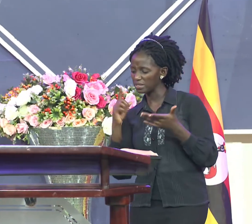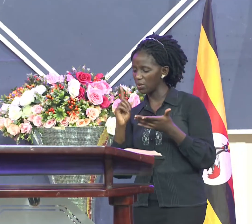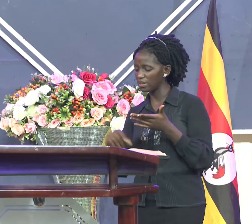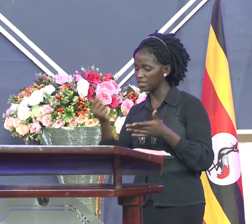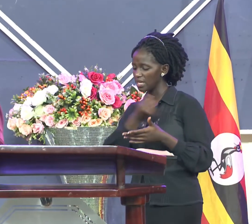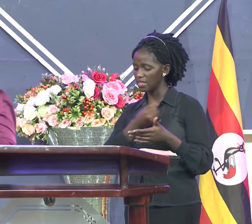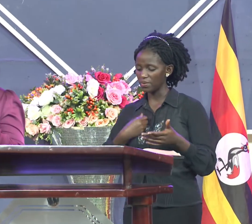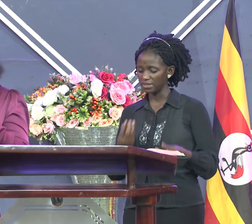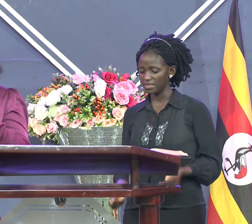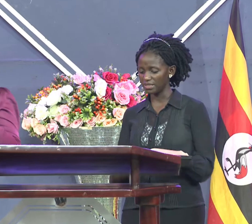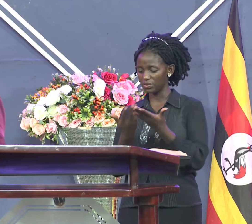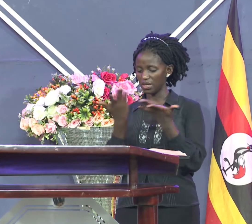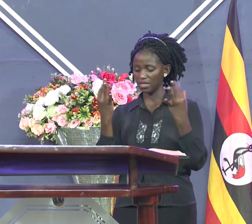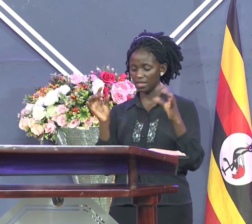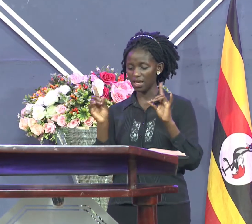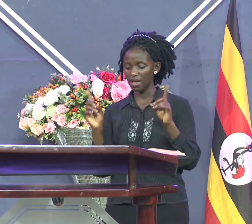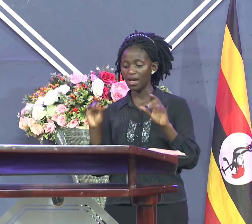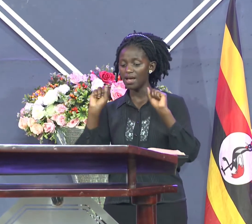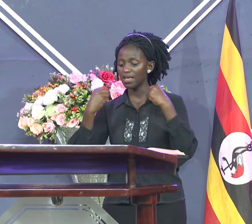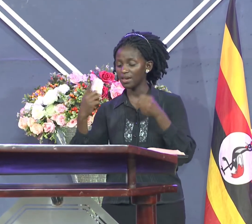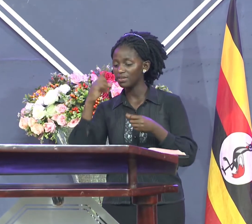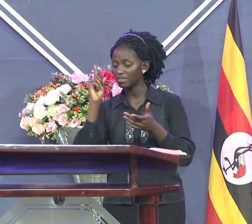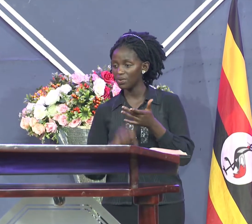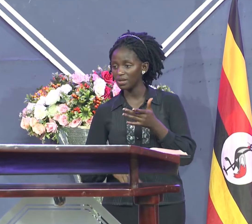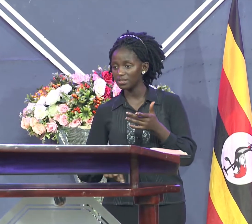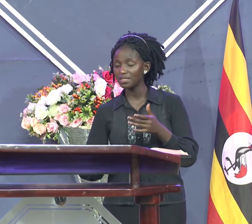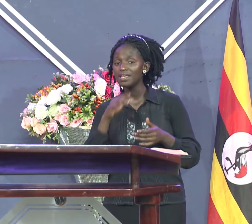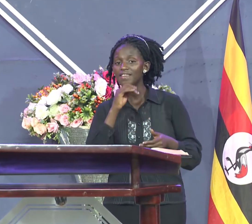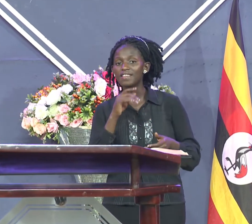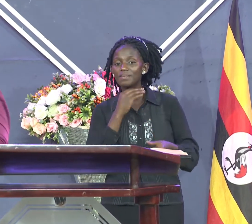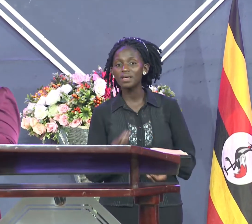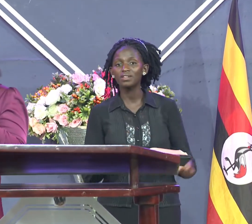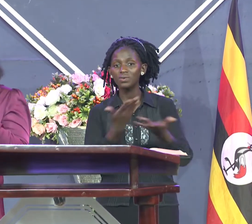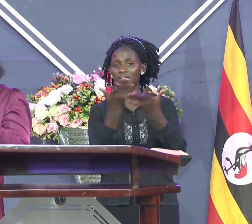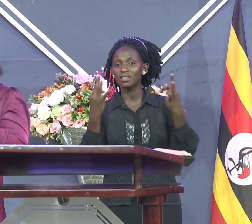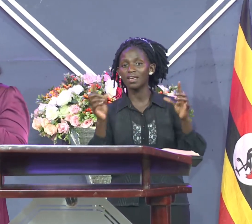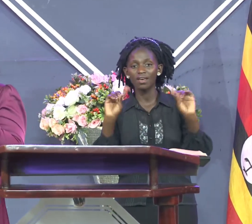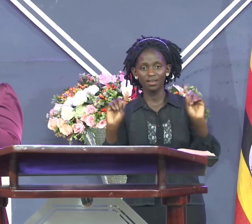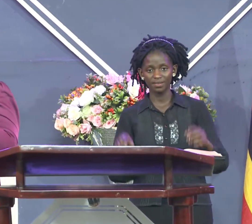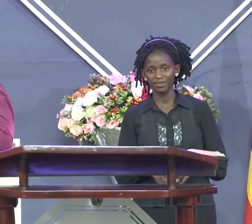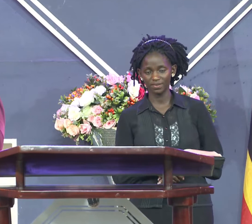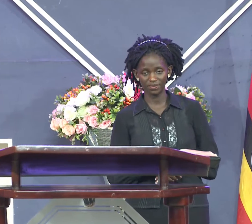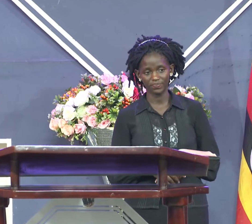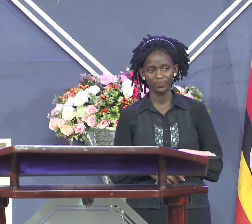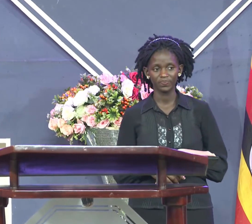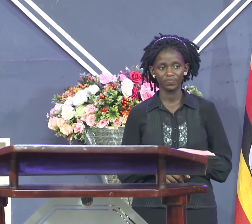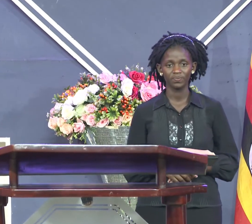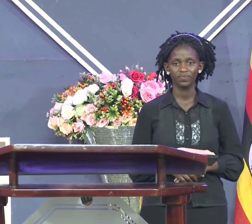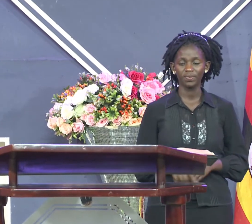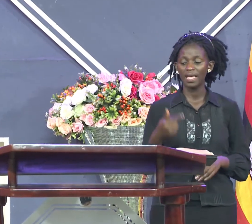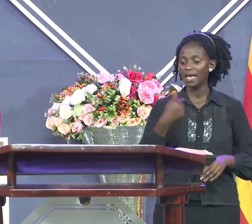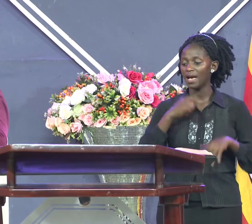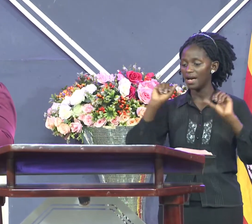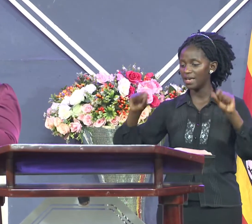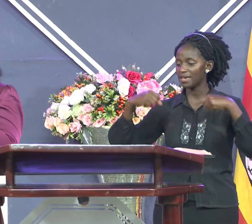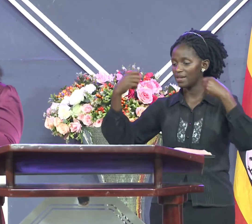cannot say that the women have not played their role. I cannot say that men have not played